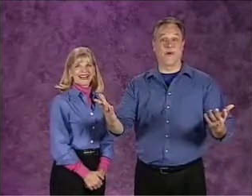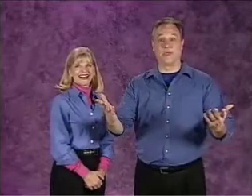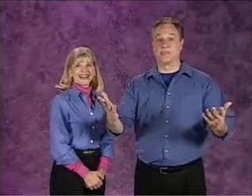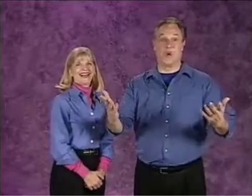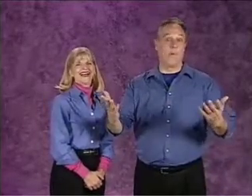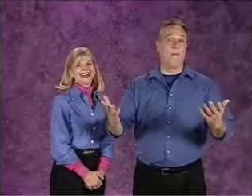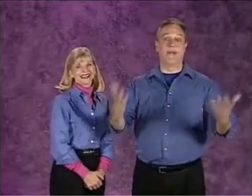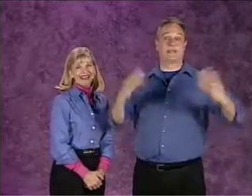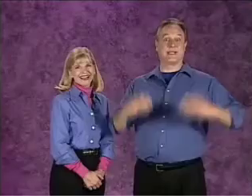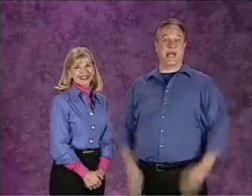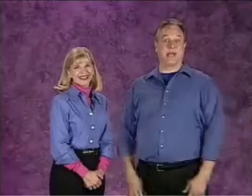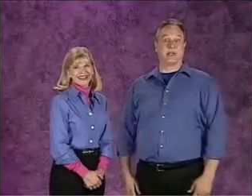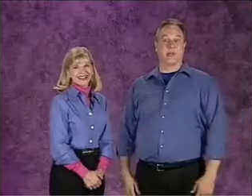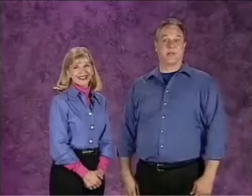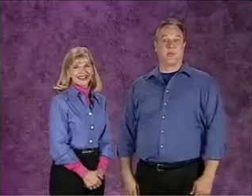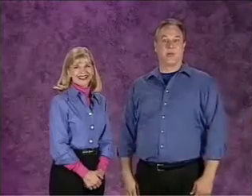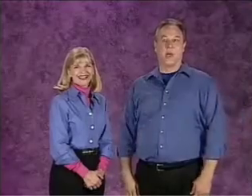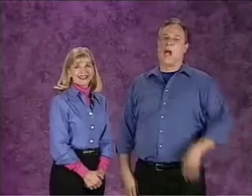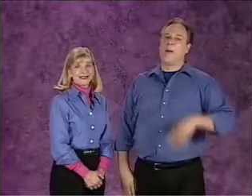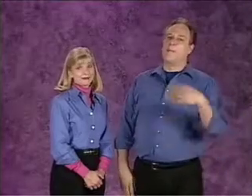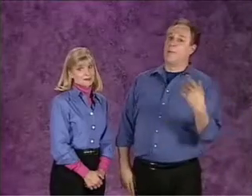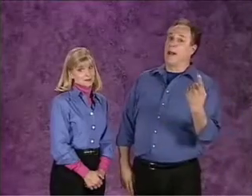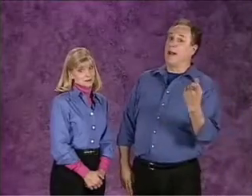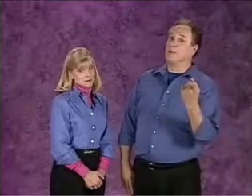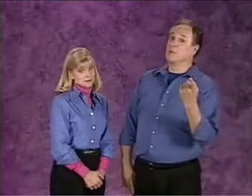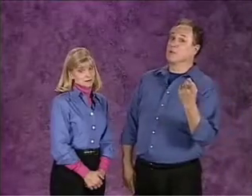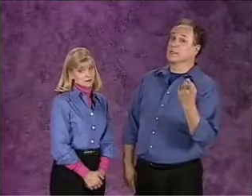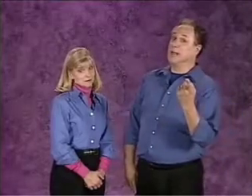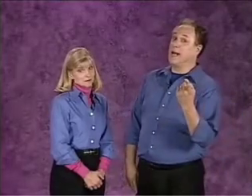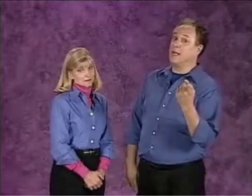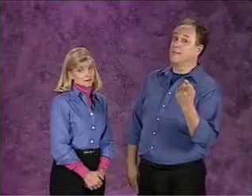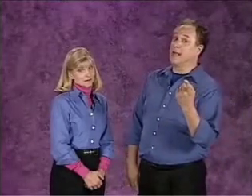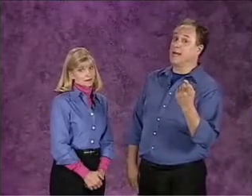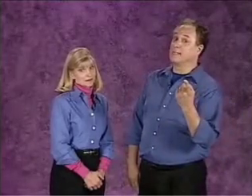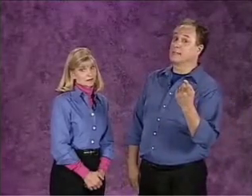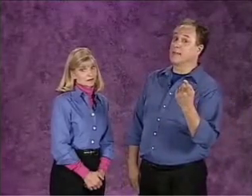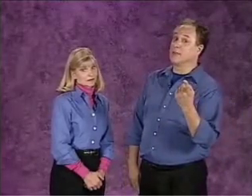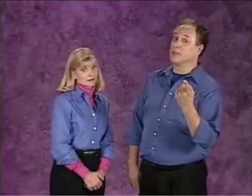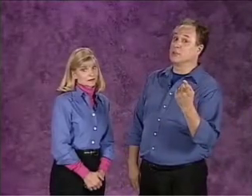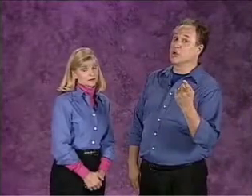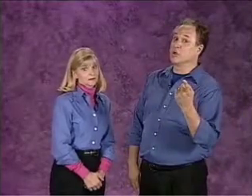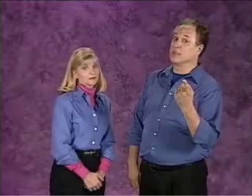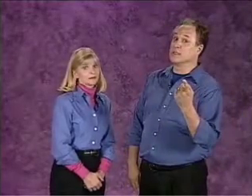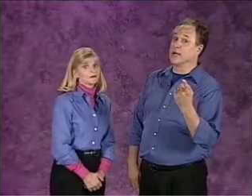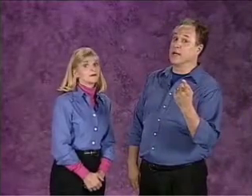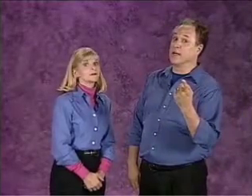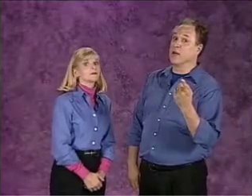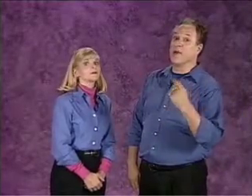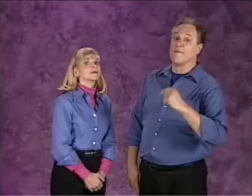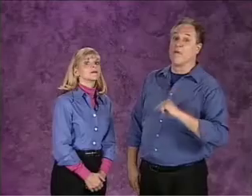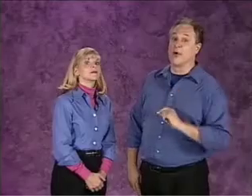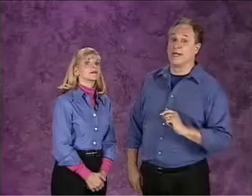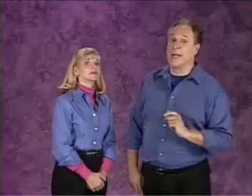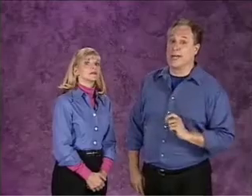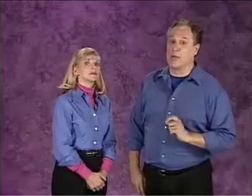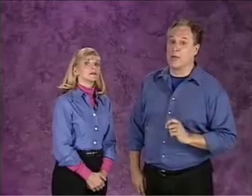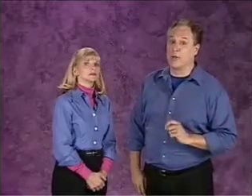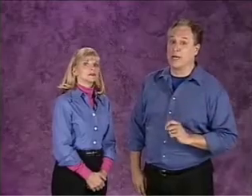this momentous occasion. But perhaps you were sly enough to ask someone to show you the sign for day when you needed